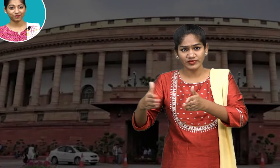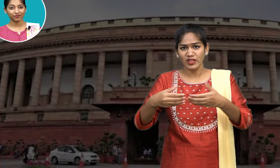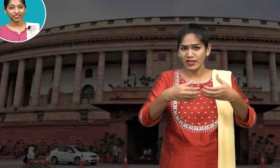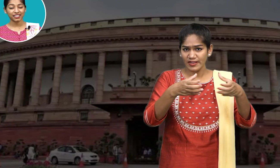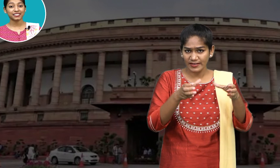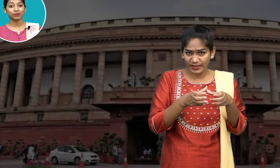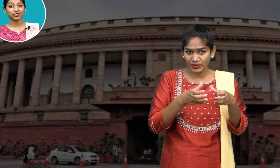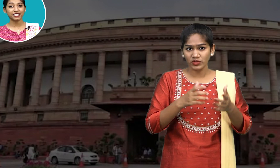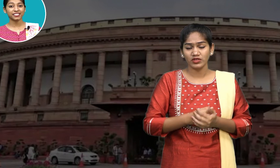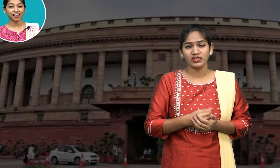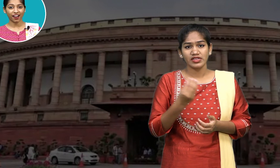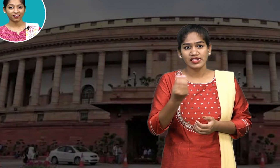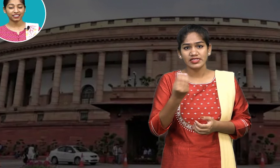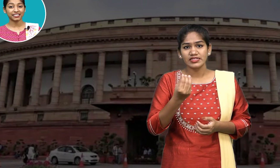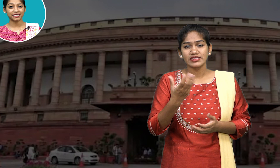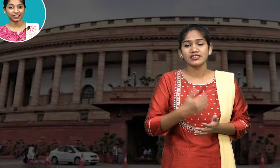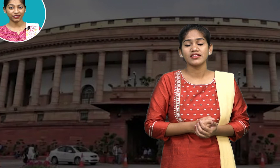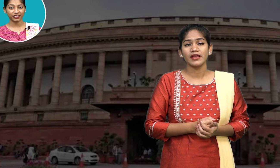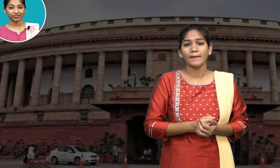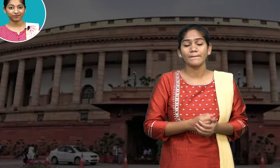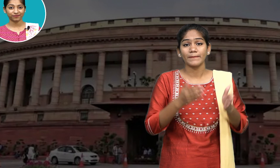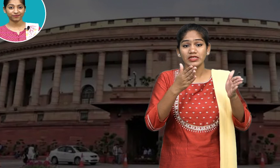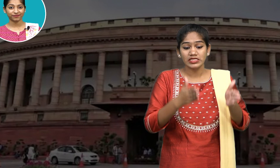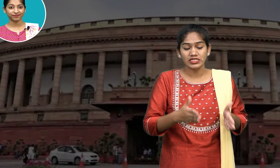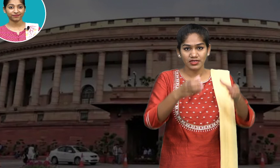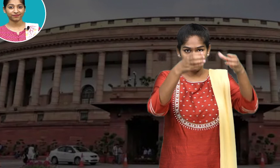community, some seats are reserved